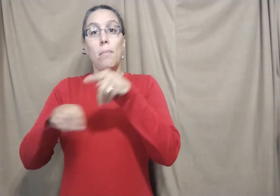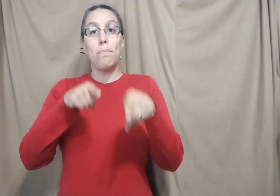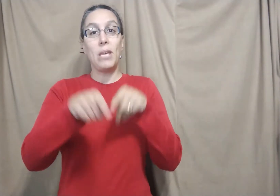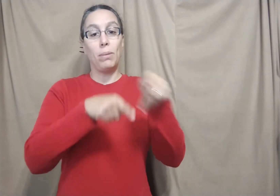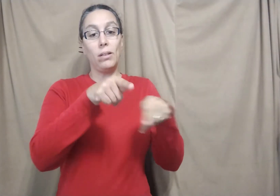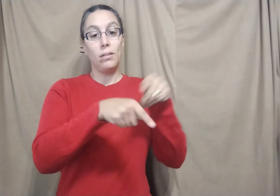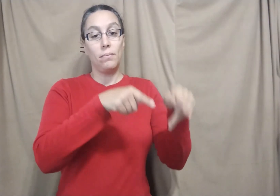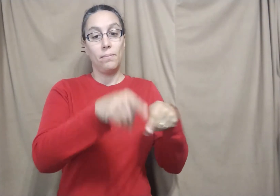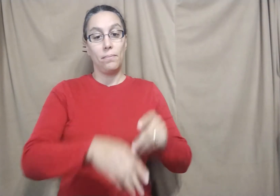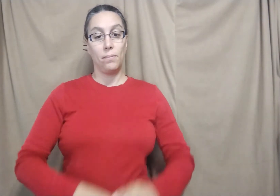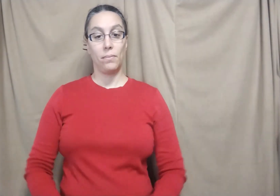people,